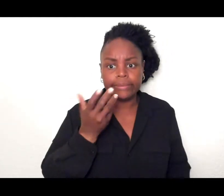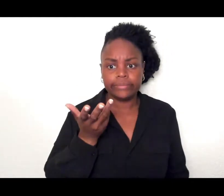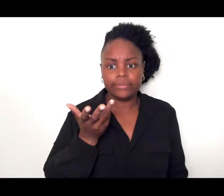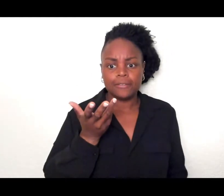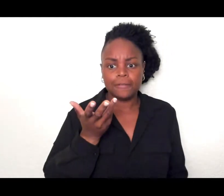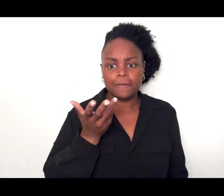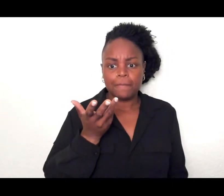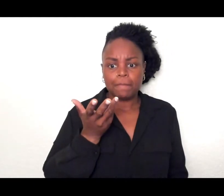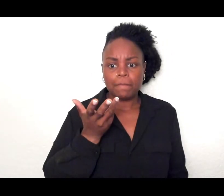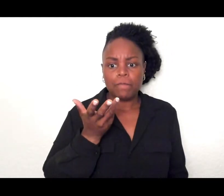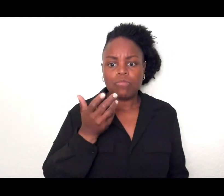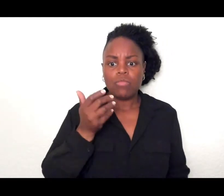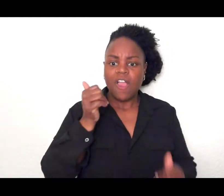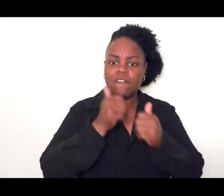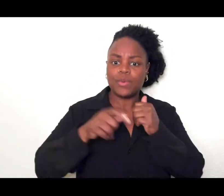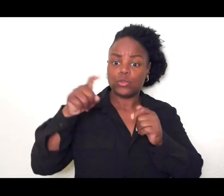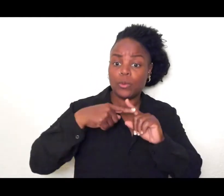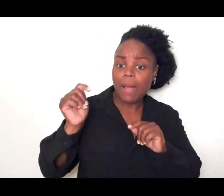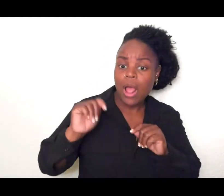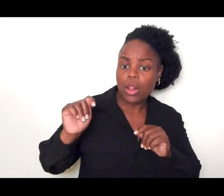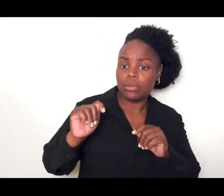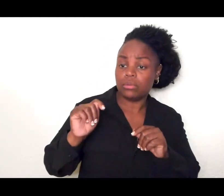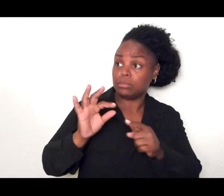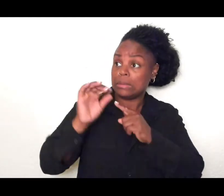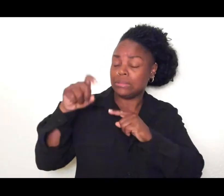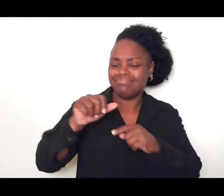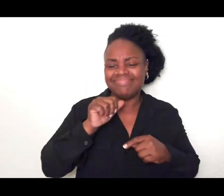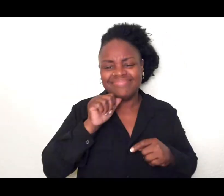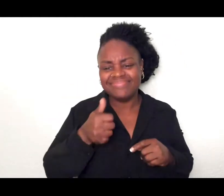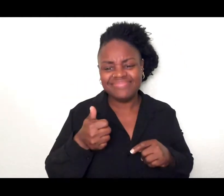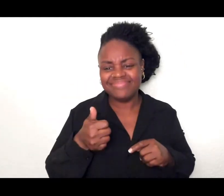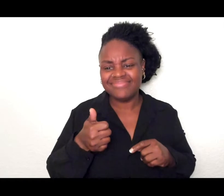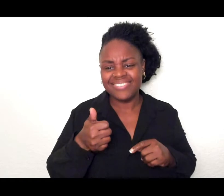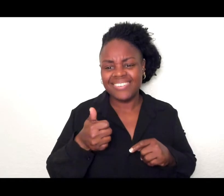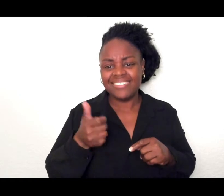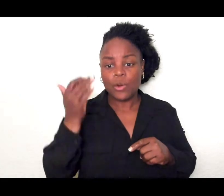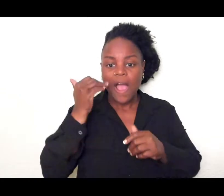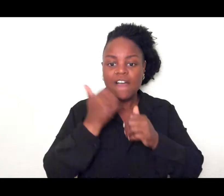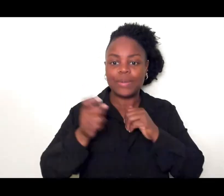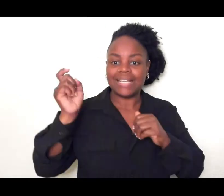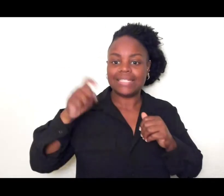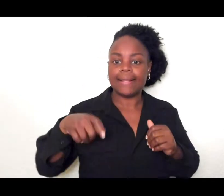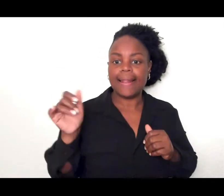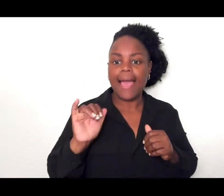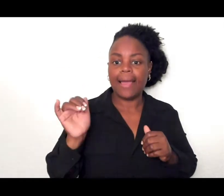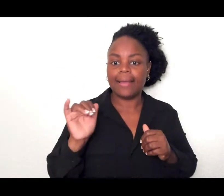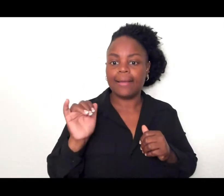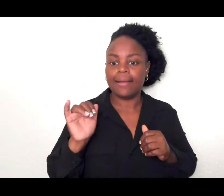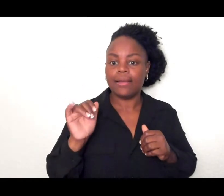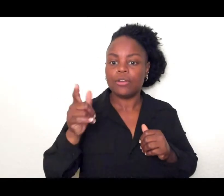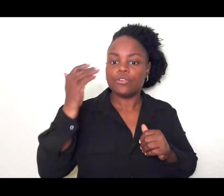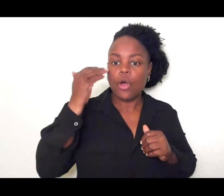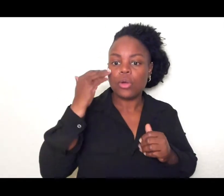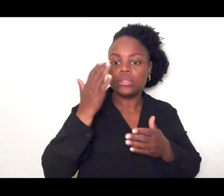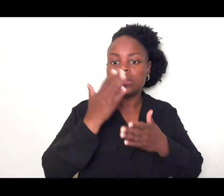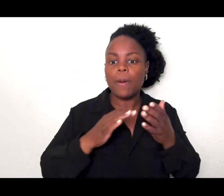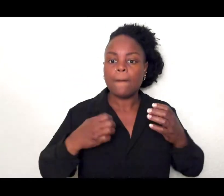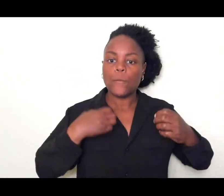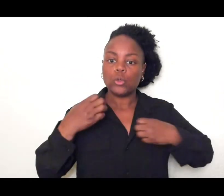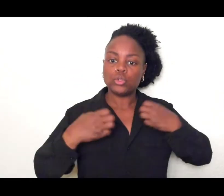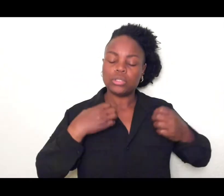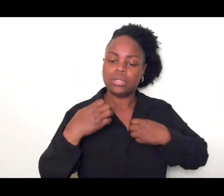we don't have to be ashamed of our access needs, right? Like, people so often you know, like, oh, I'm sorry. And I mean, I find myself